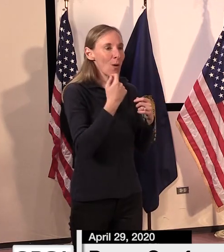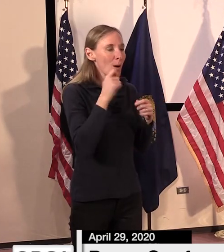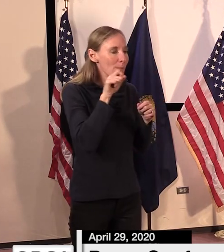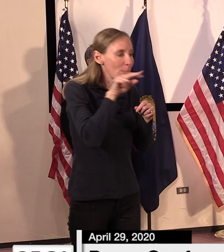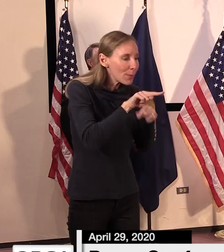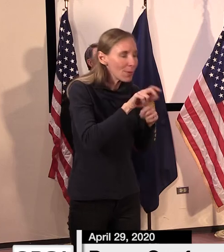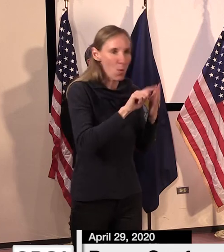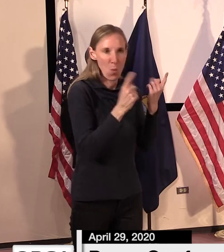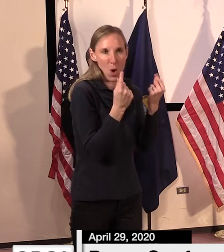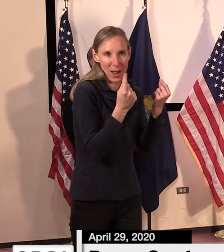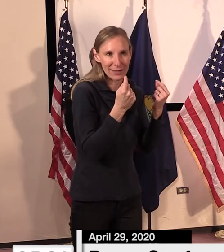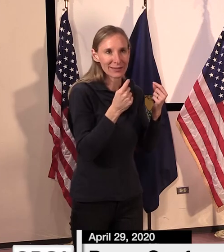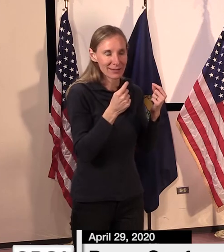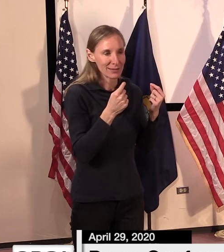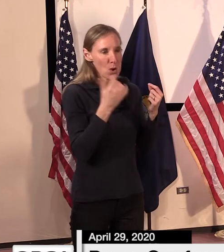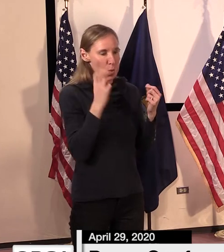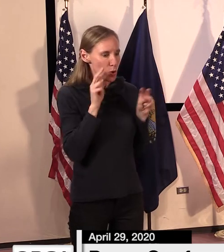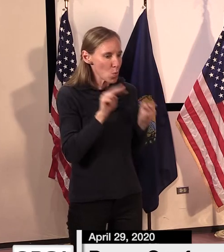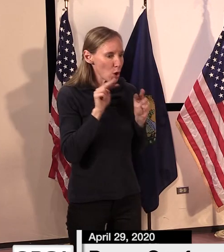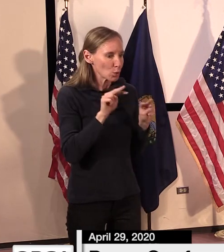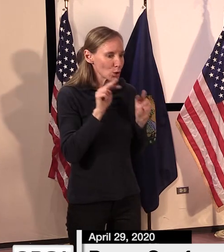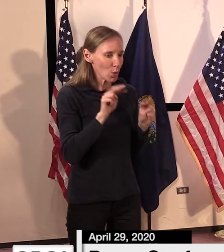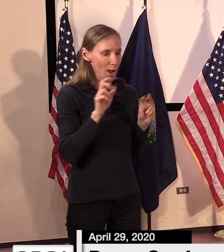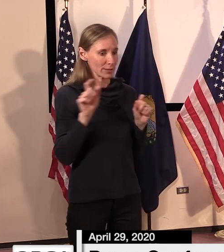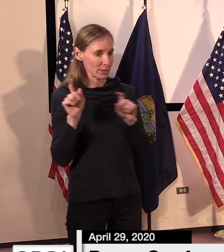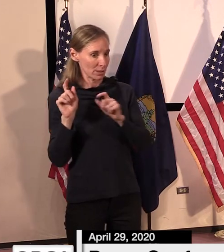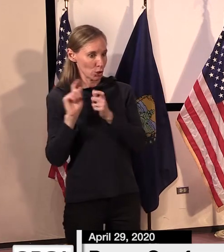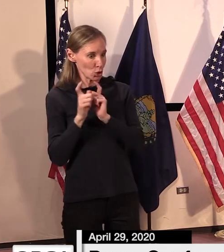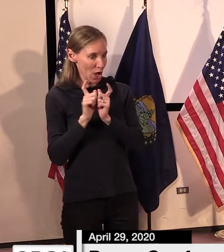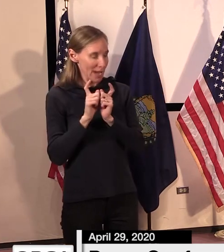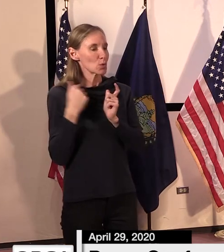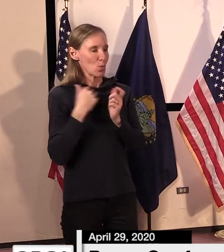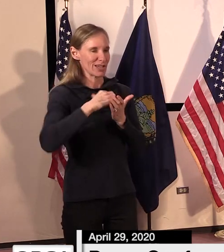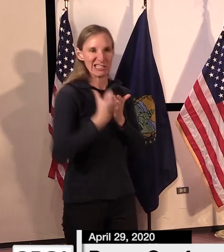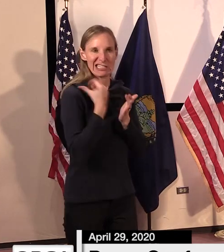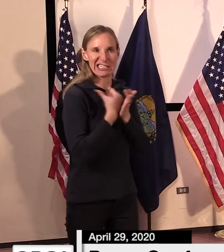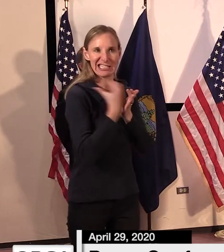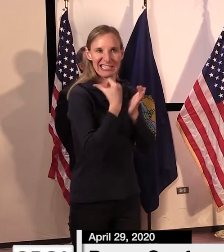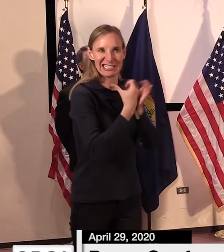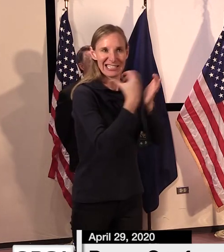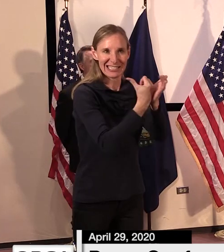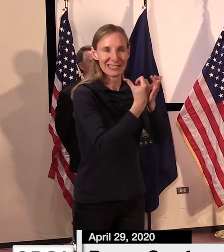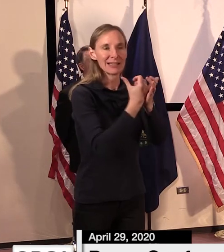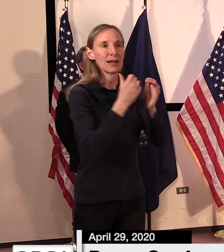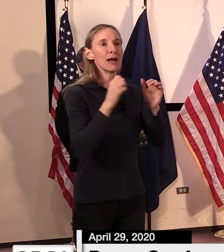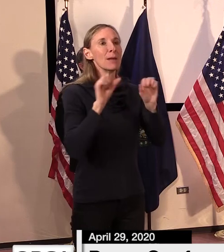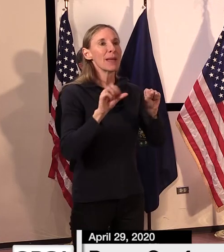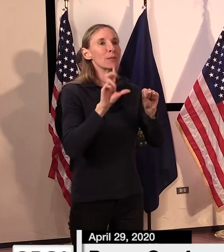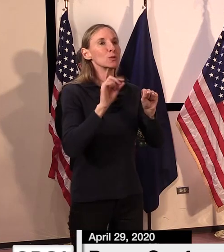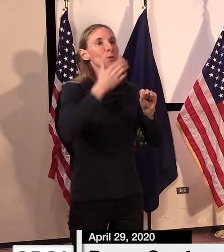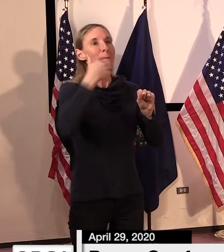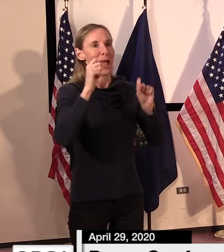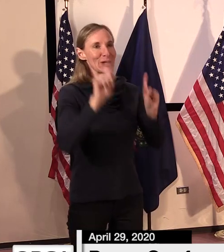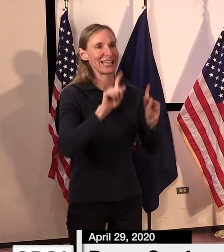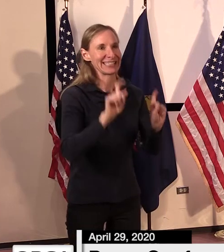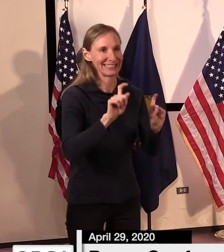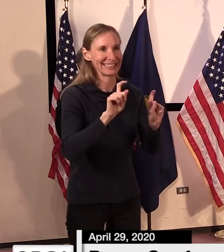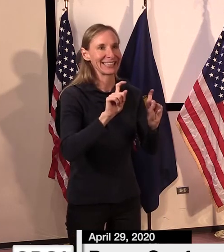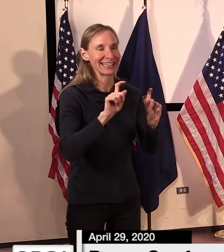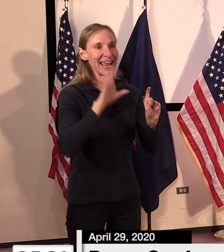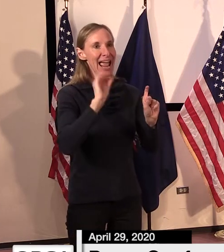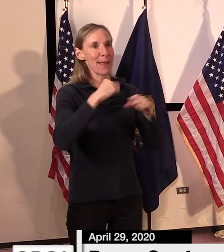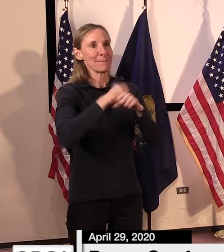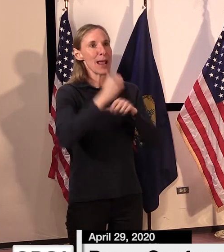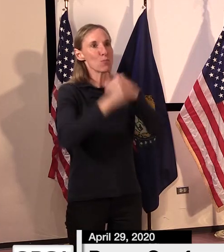so that as innovations occur, we can take advantage of them and hopefully reduce that complexity that I